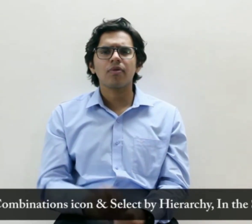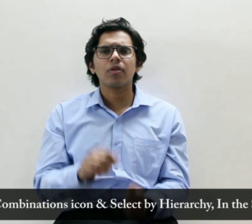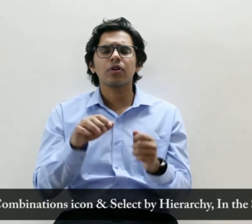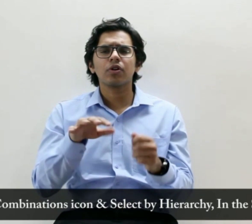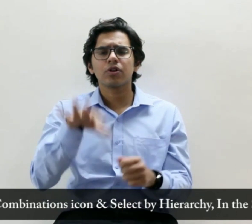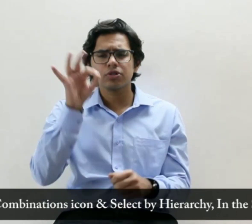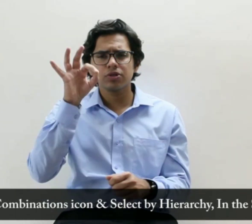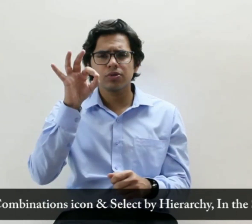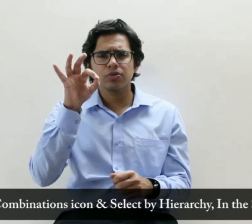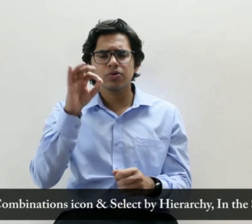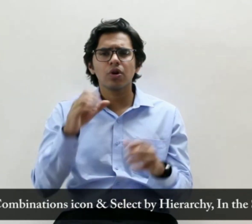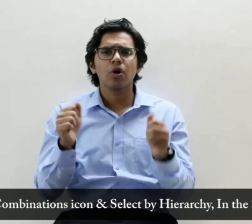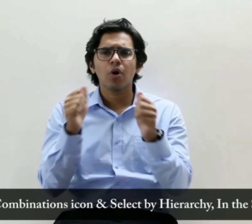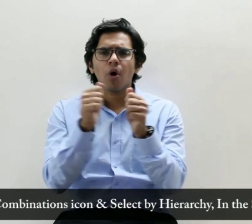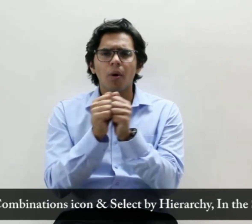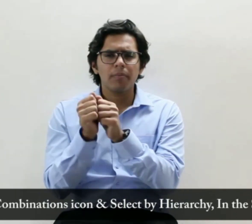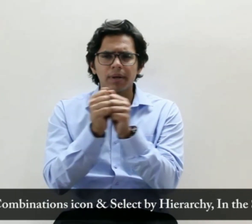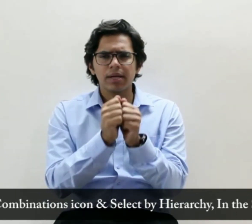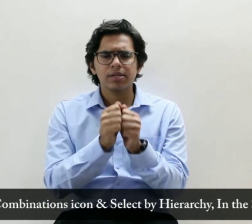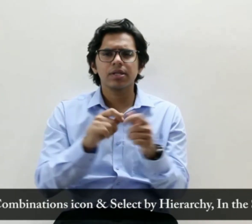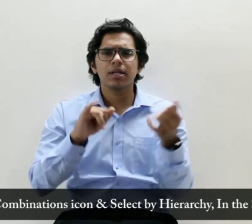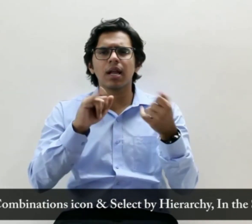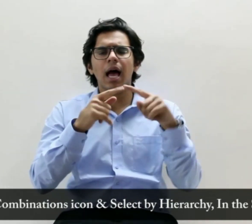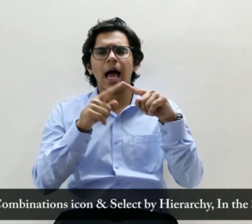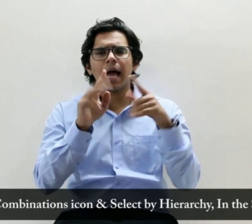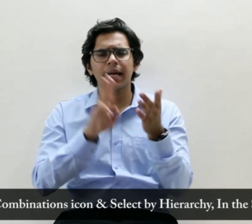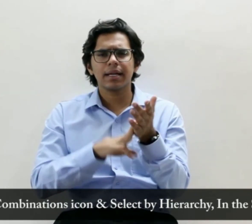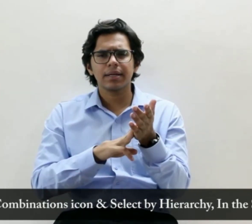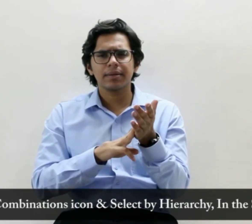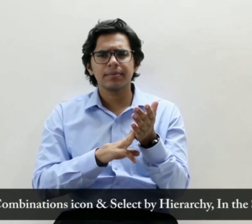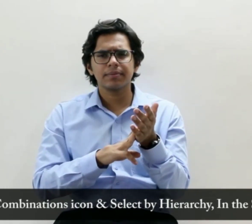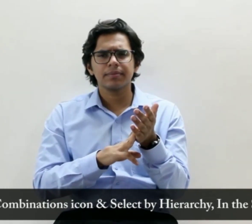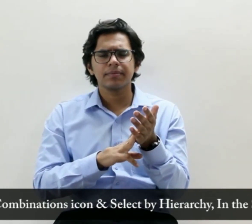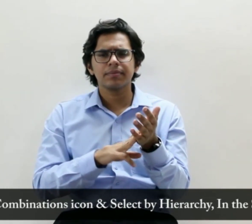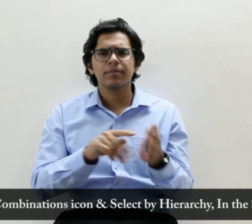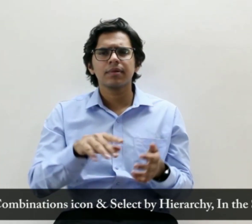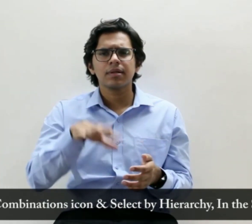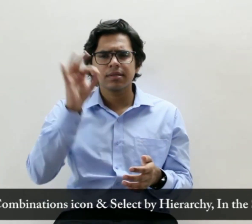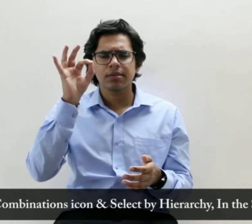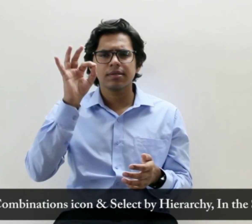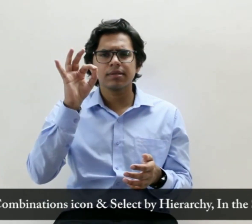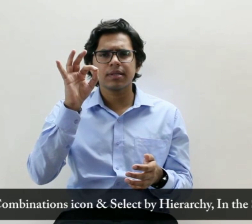Choose the combinations icon and select by hierarchy in the status line.